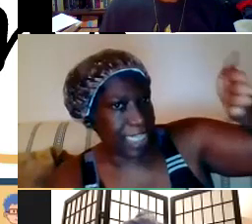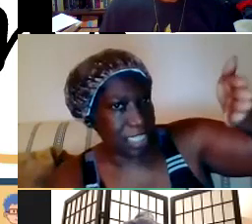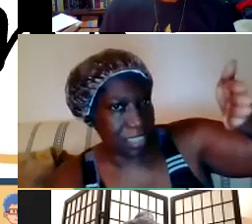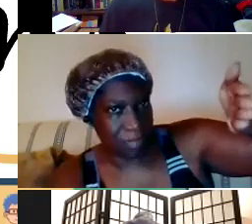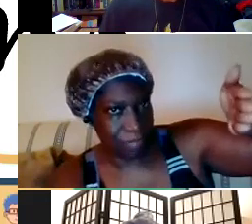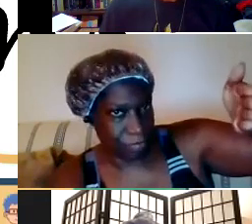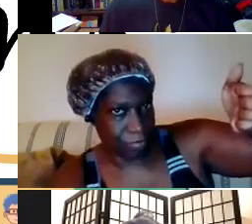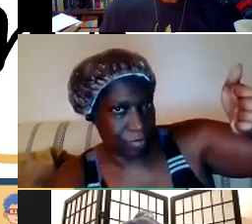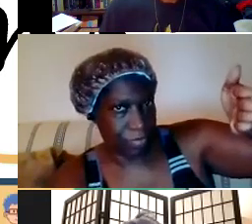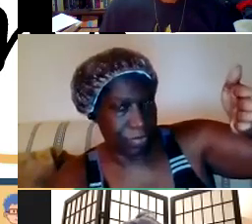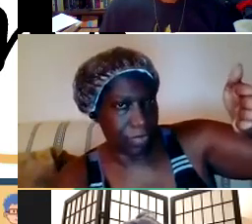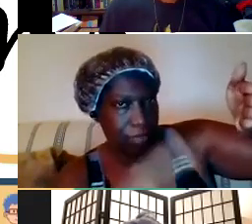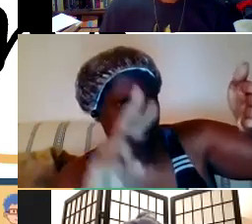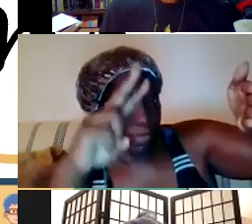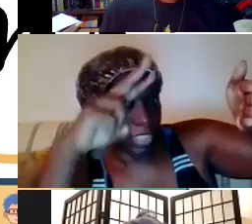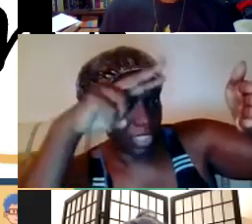like this.